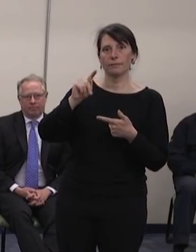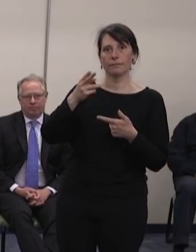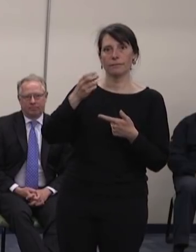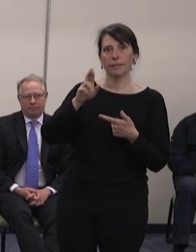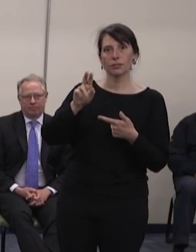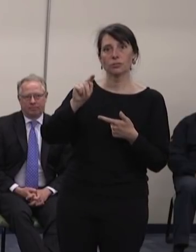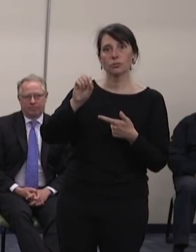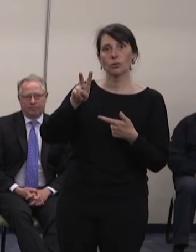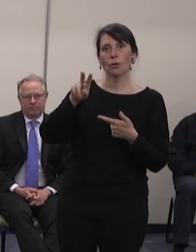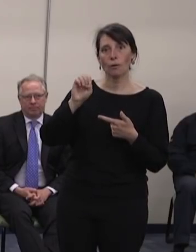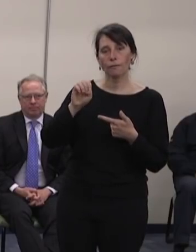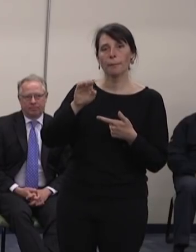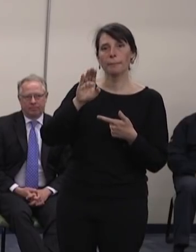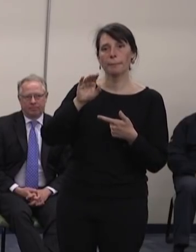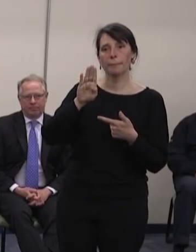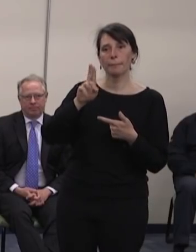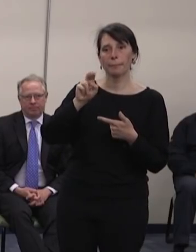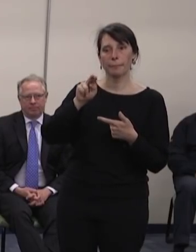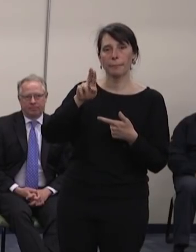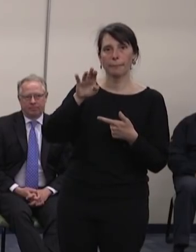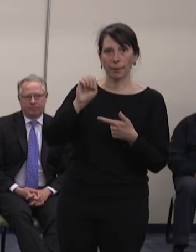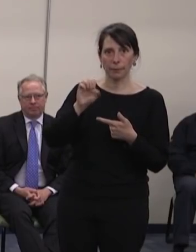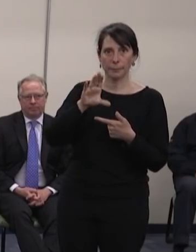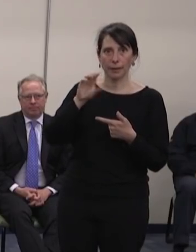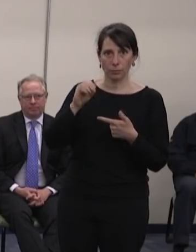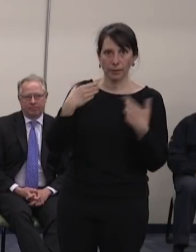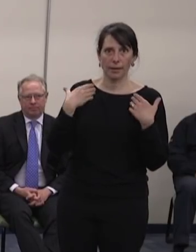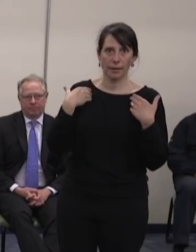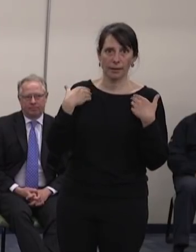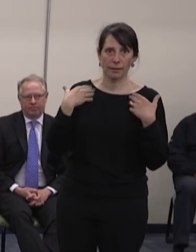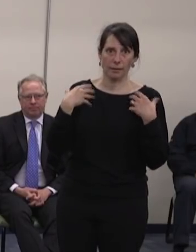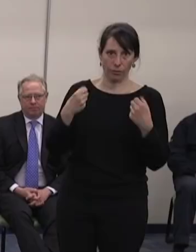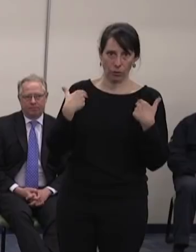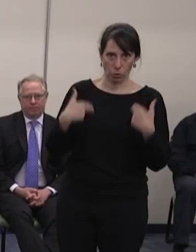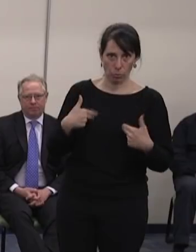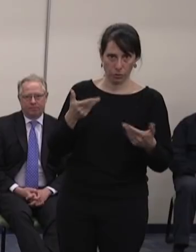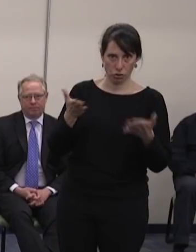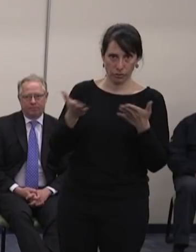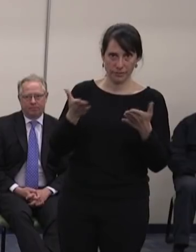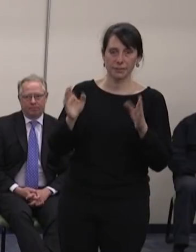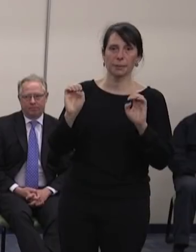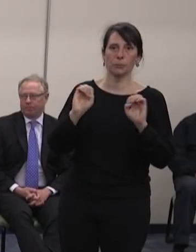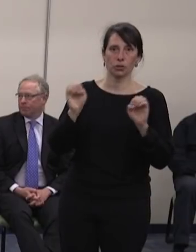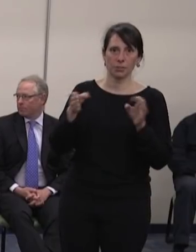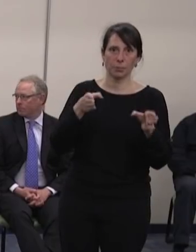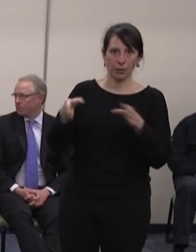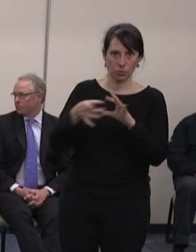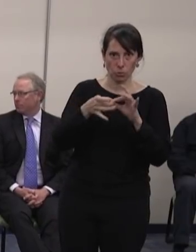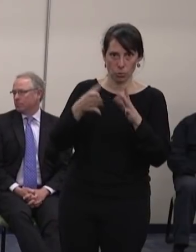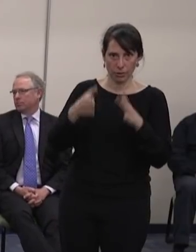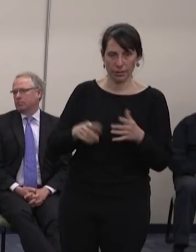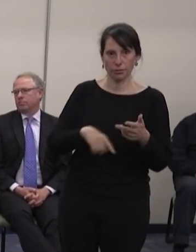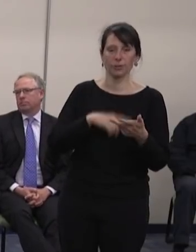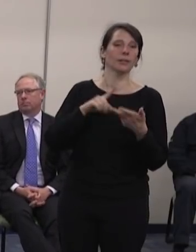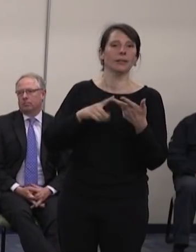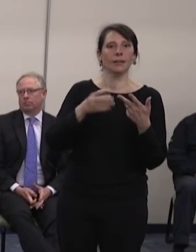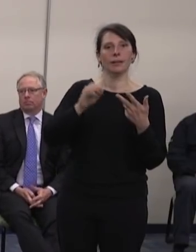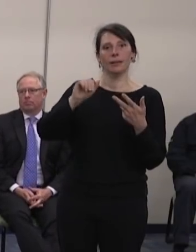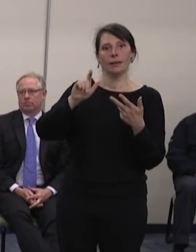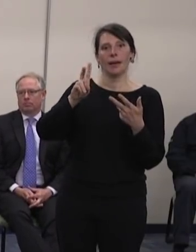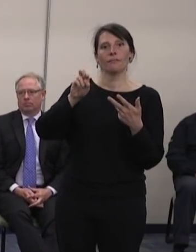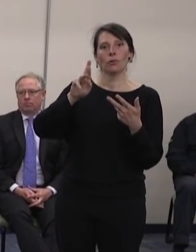Health and Human Services Preparedness Coordinator, Director, and Avril Pender, Buncombe County County